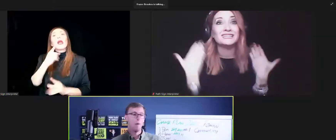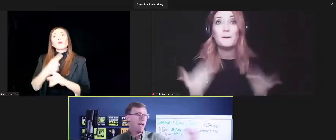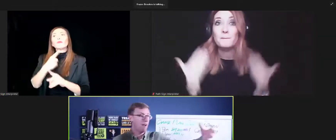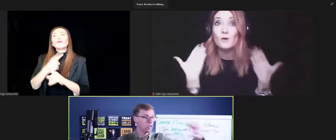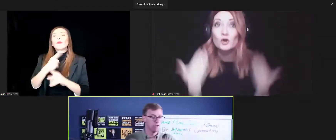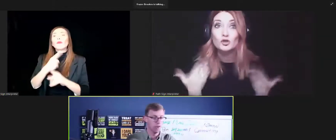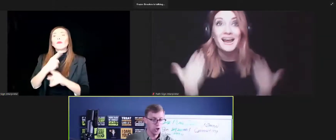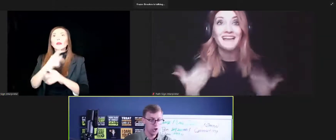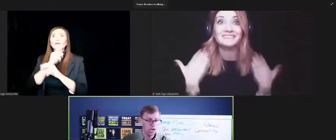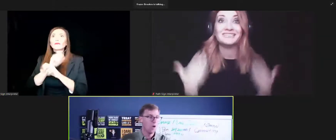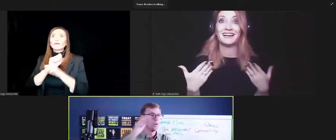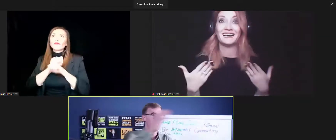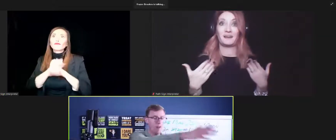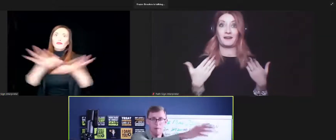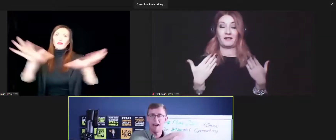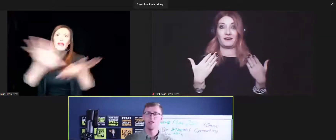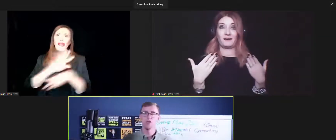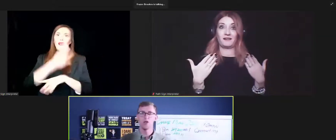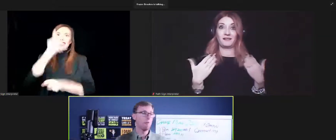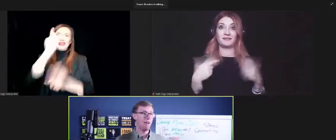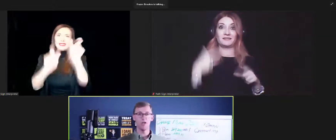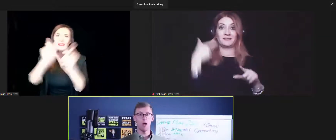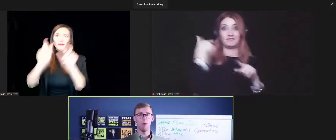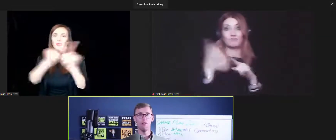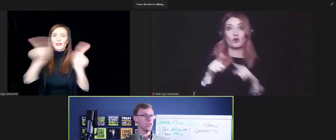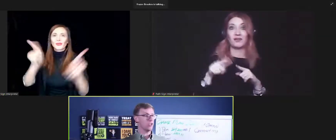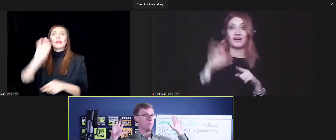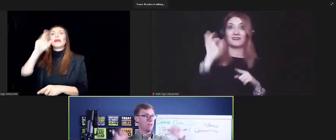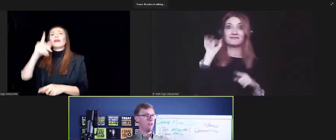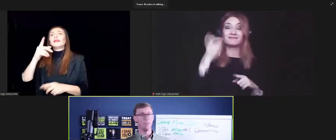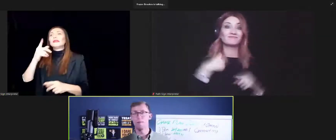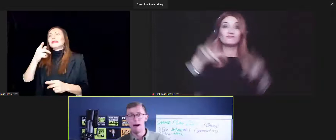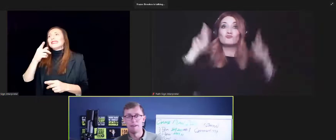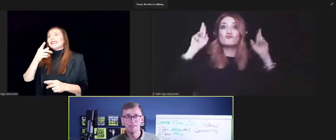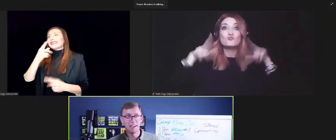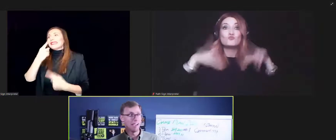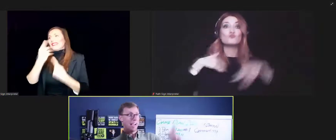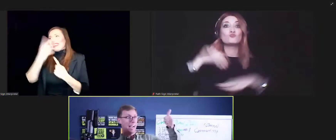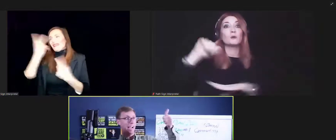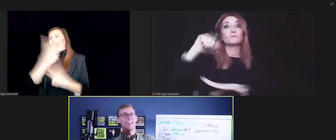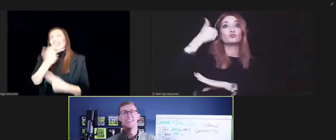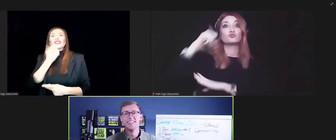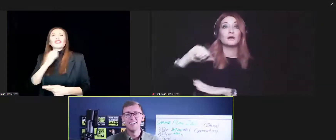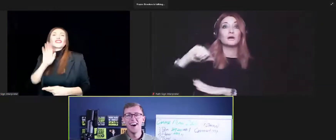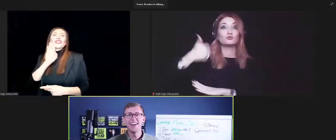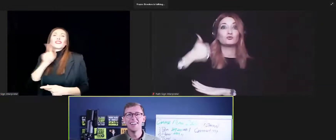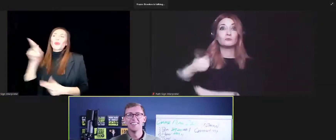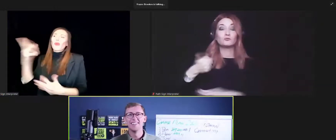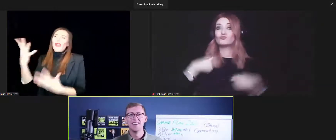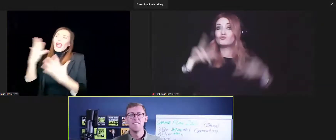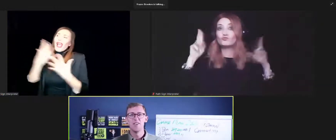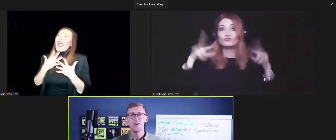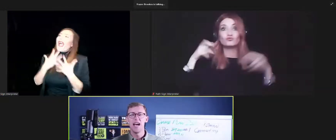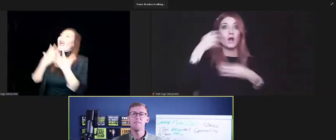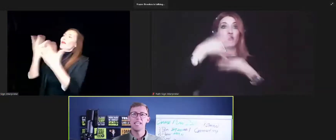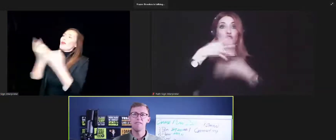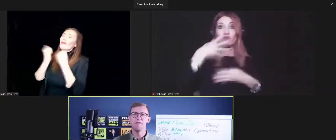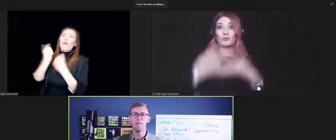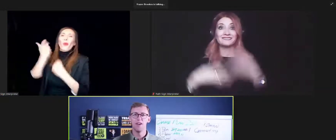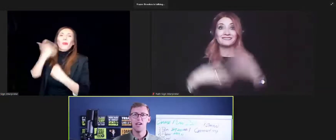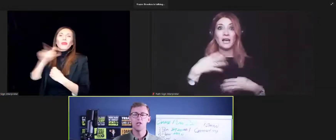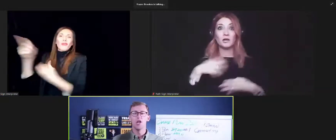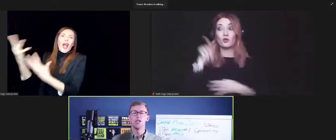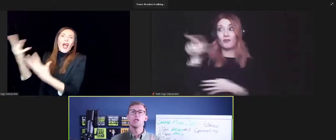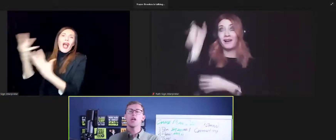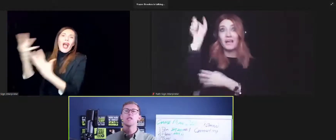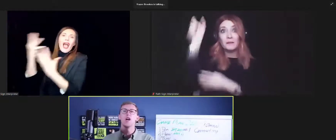Our parents love us, we love our parents. Our parents don't love us, we don't love our parents. Right? You have to give love